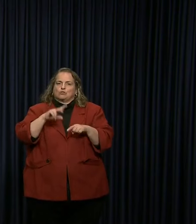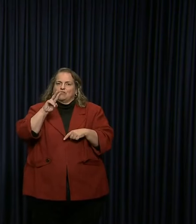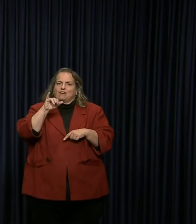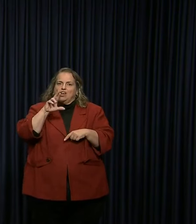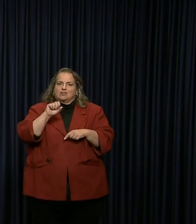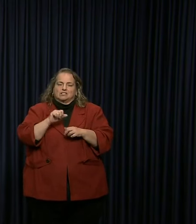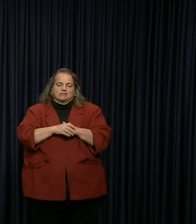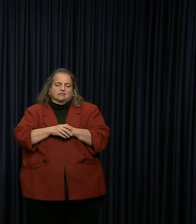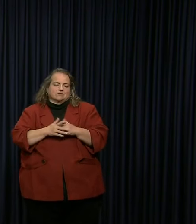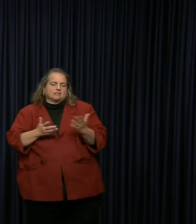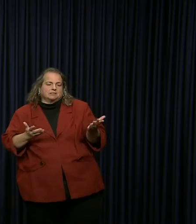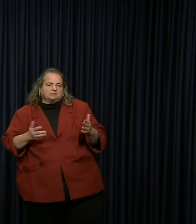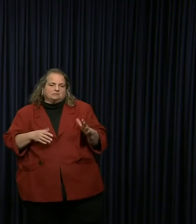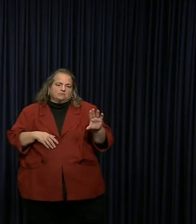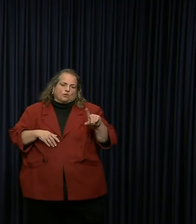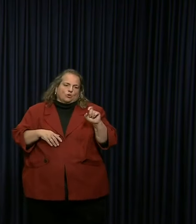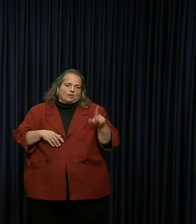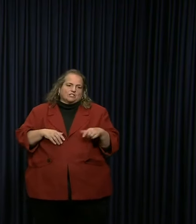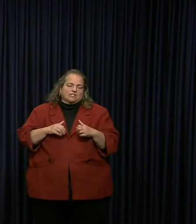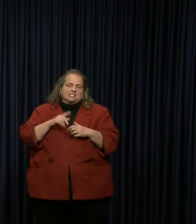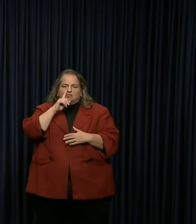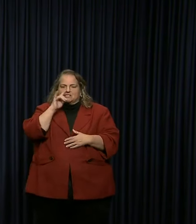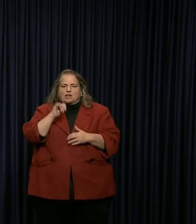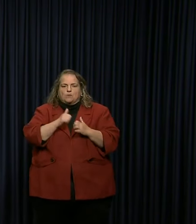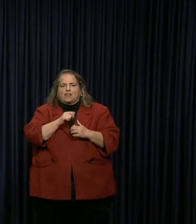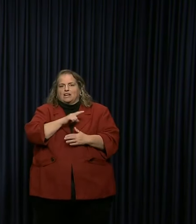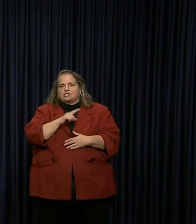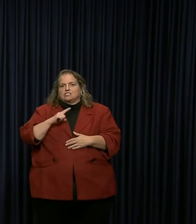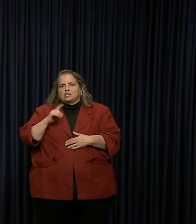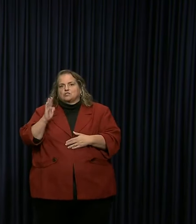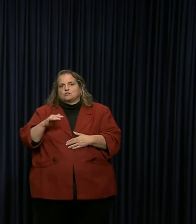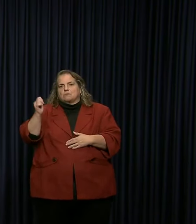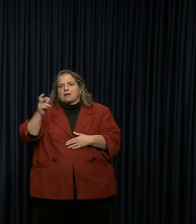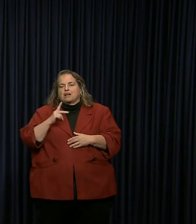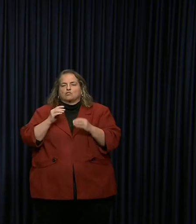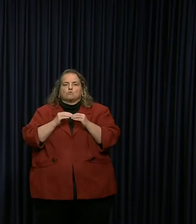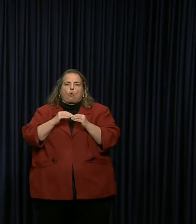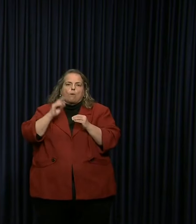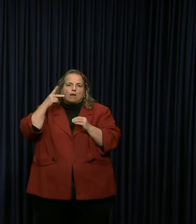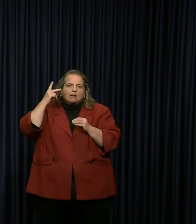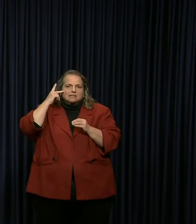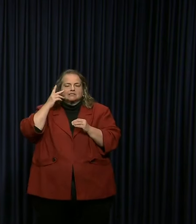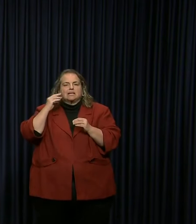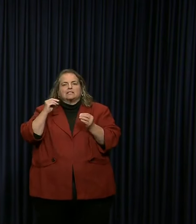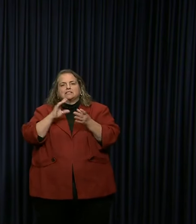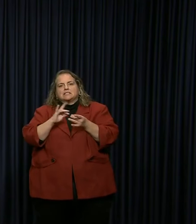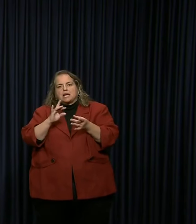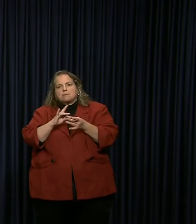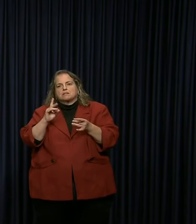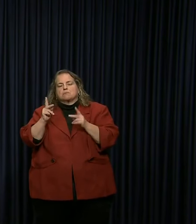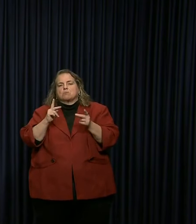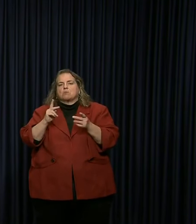The question is, it seems like with the legislature back, there's more politics, and there have been statements put